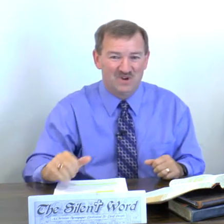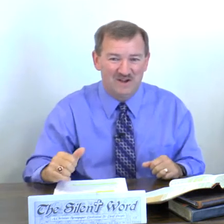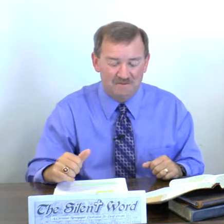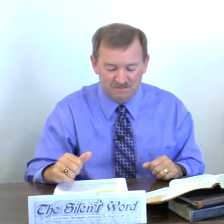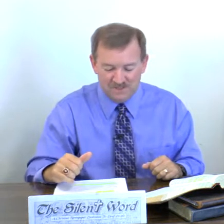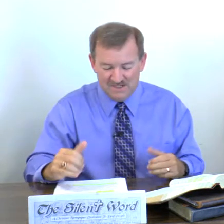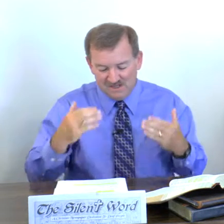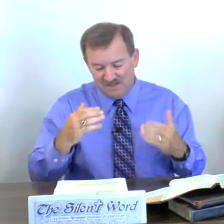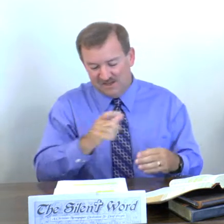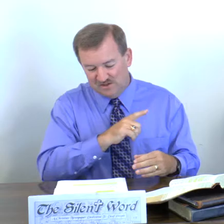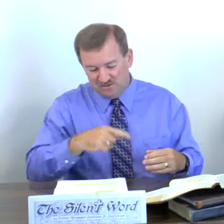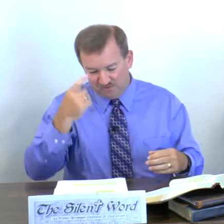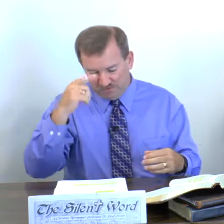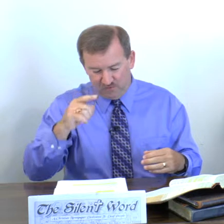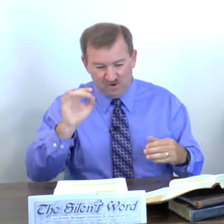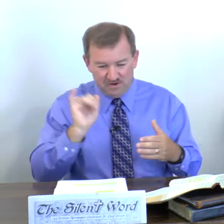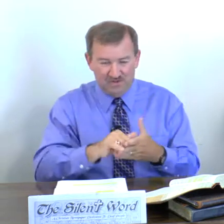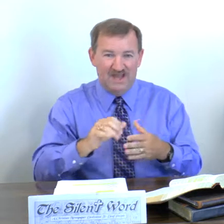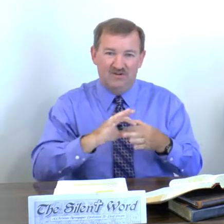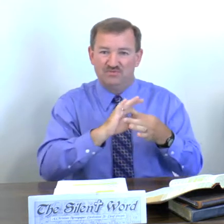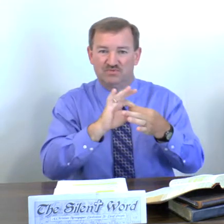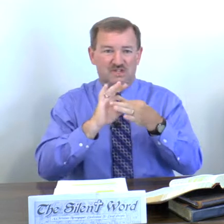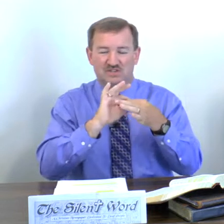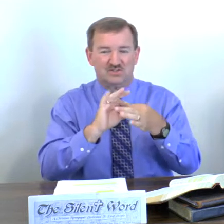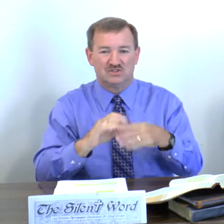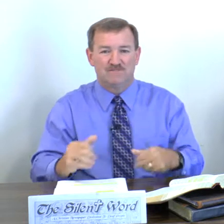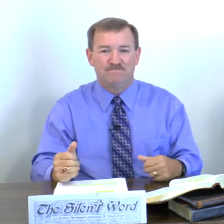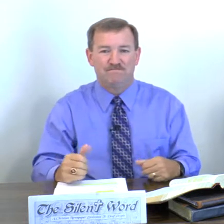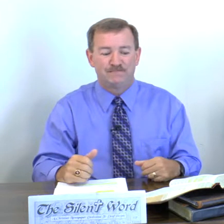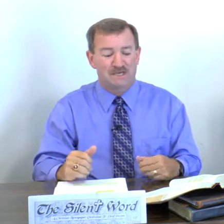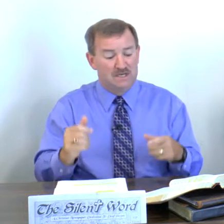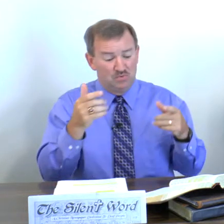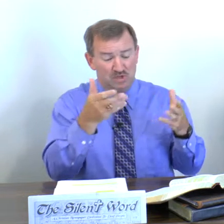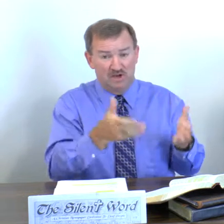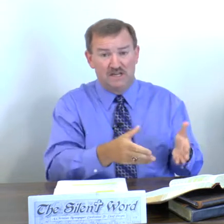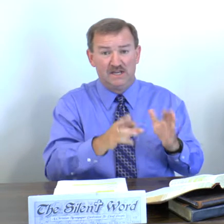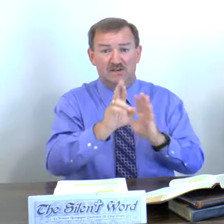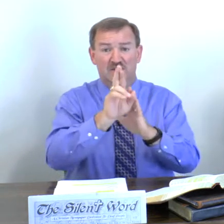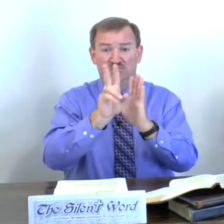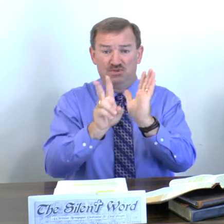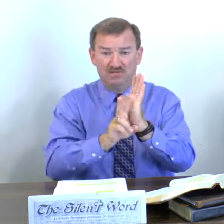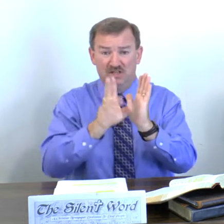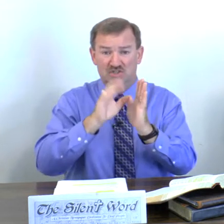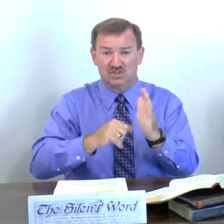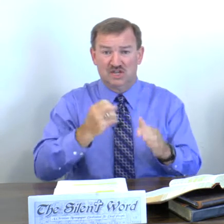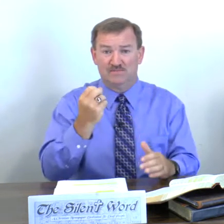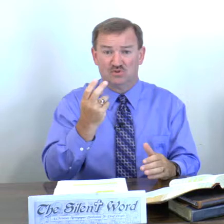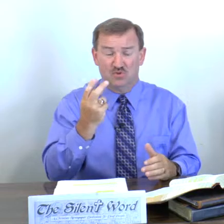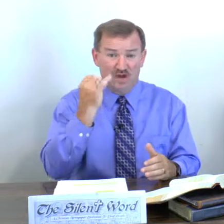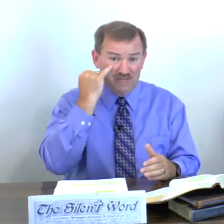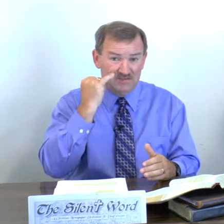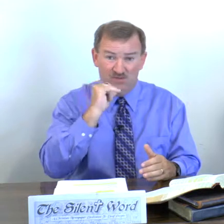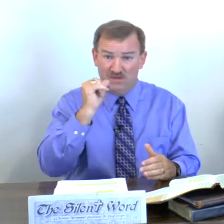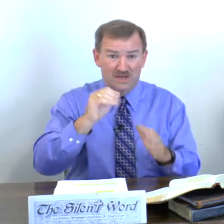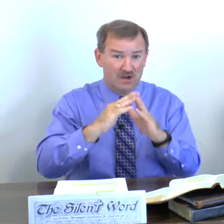well. Thank the Lord for that relationship. We are here in Revelation chapter 12. If you have not